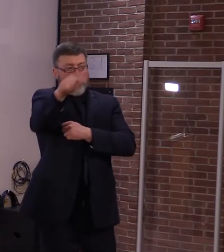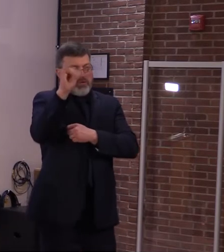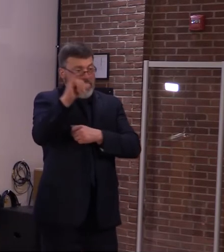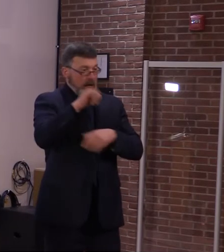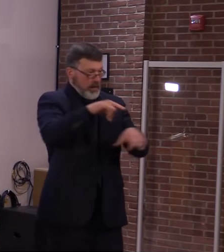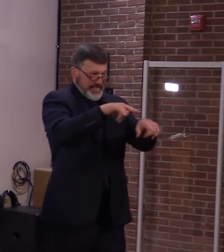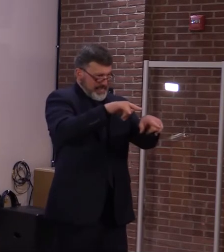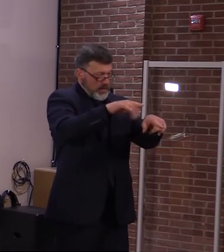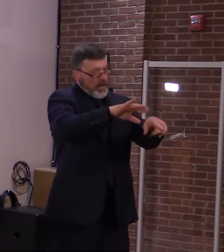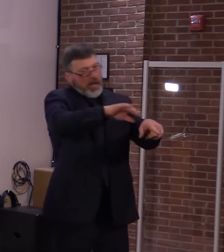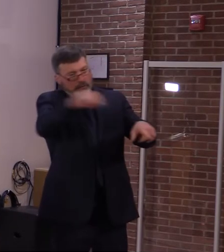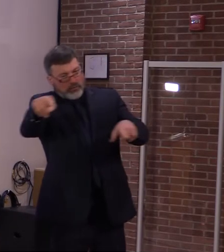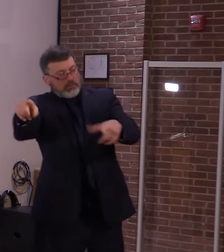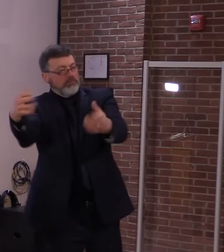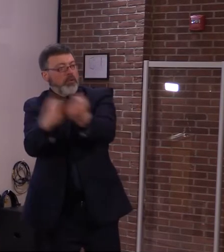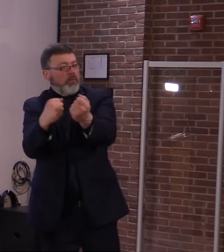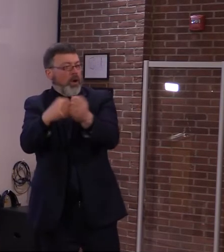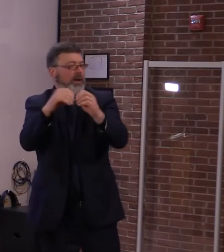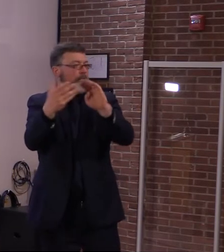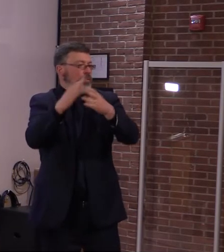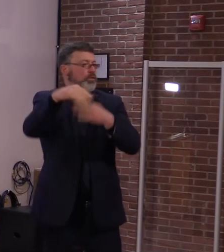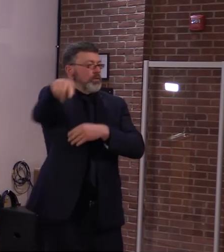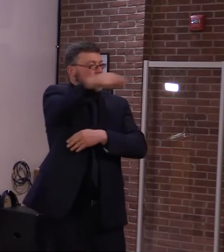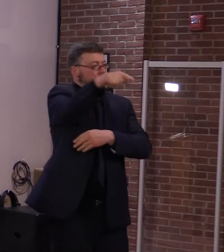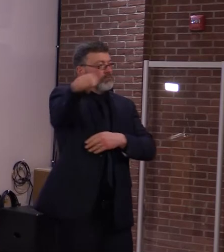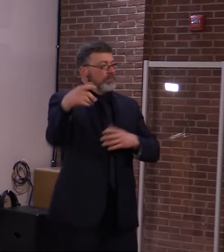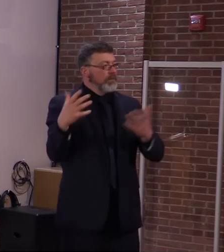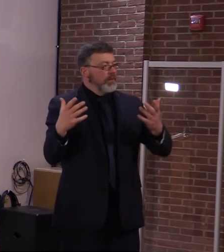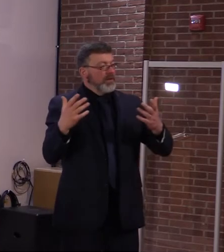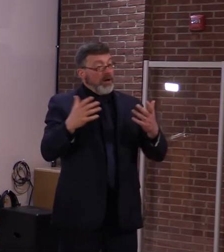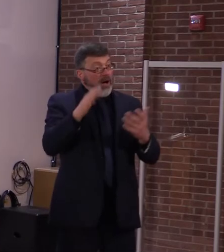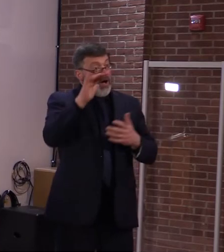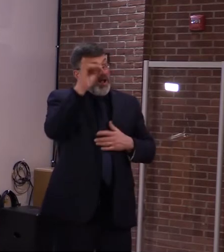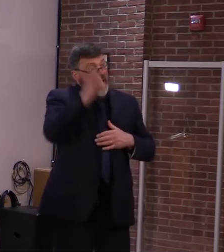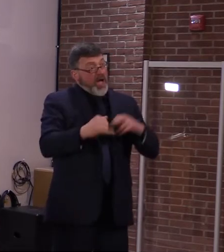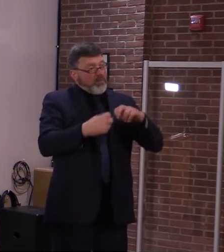look at how we can address it both now and into the future.